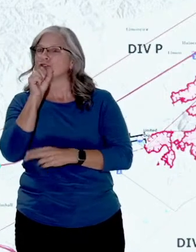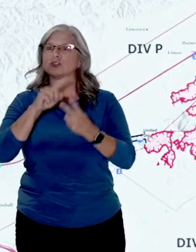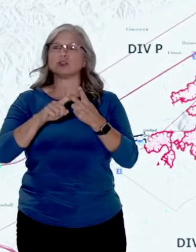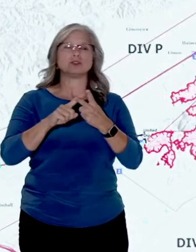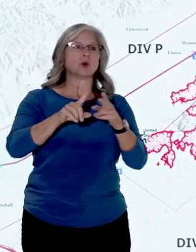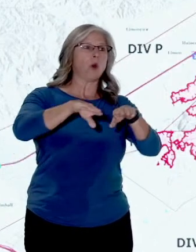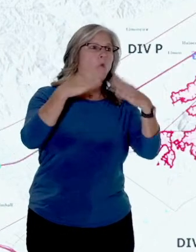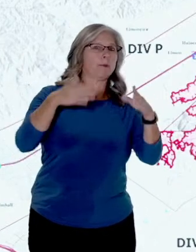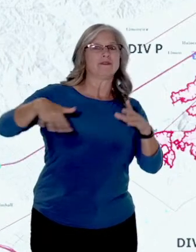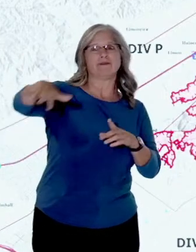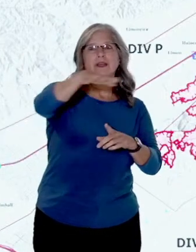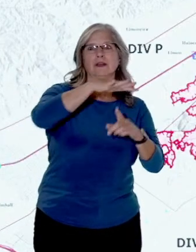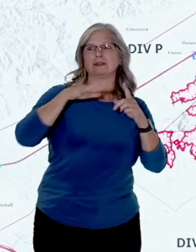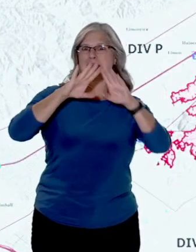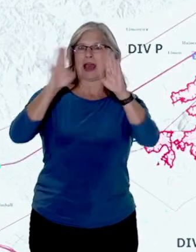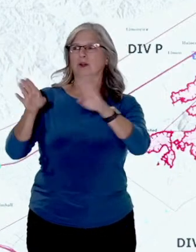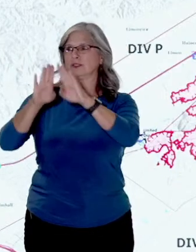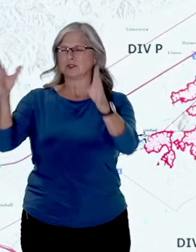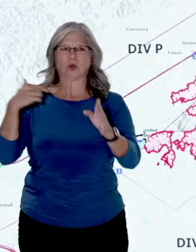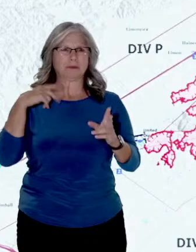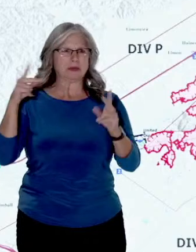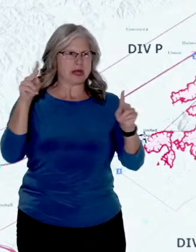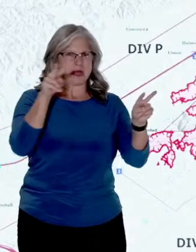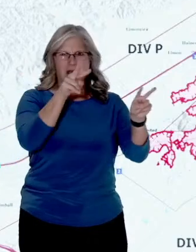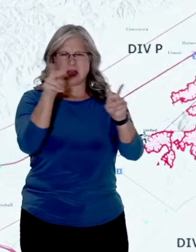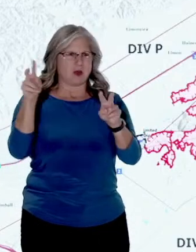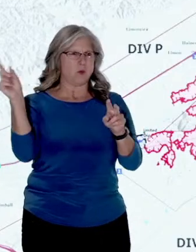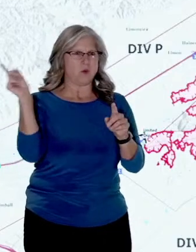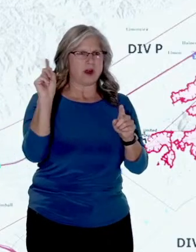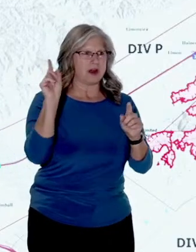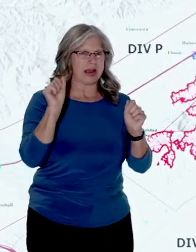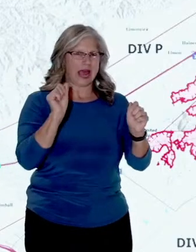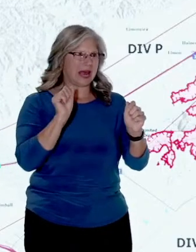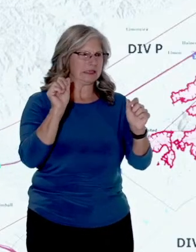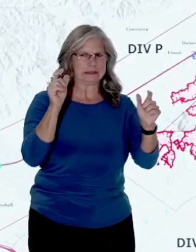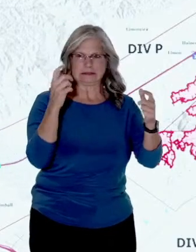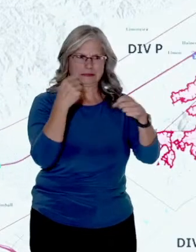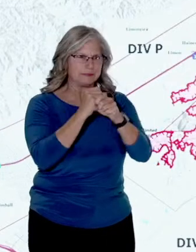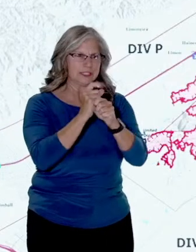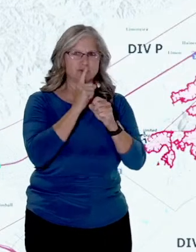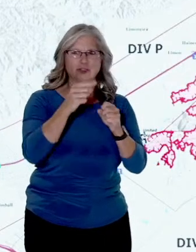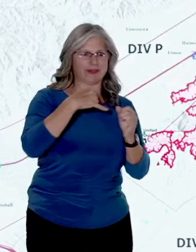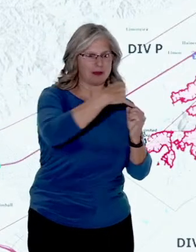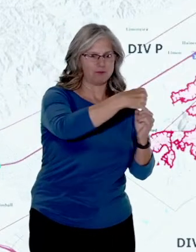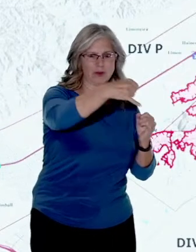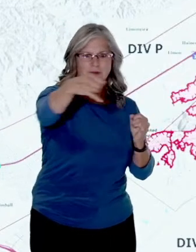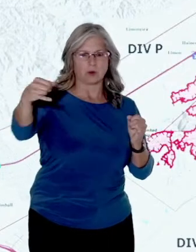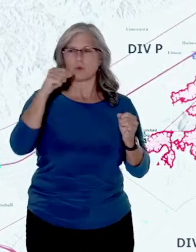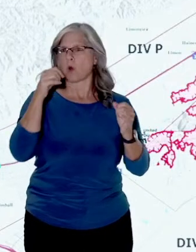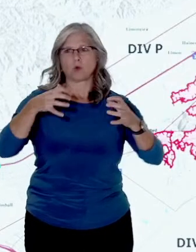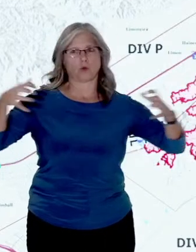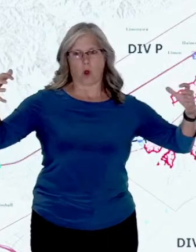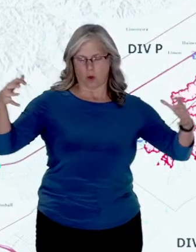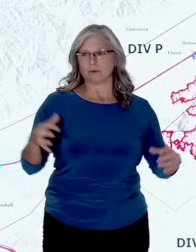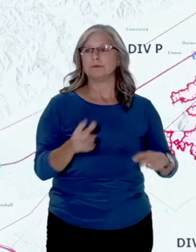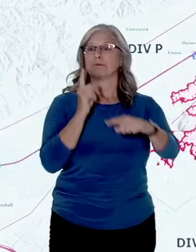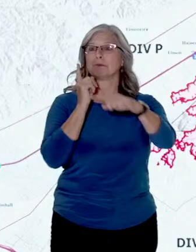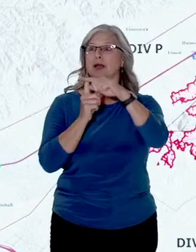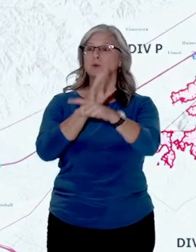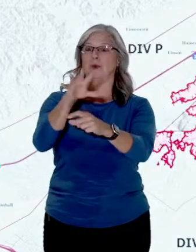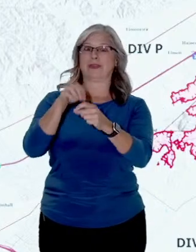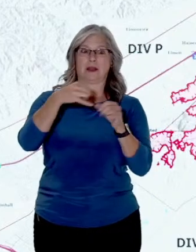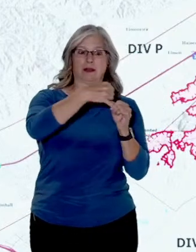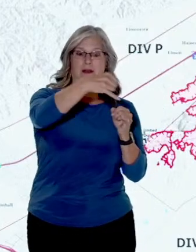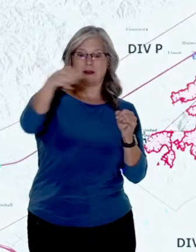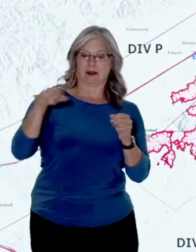houses. So the crews and hand crews are picking between all those different areas trying to connect the dots to make sure that perimeter is not going to grow. Also within the perimeter,